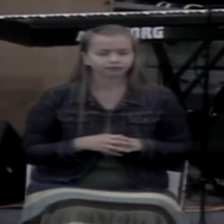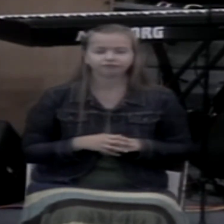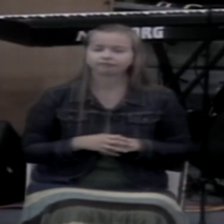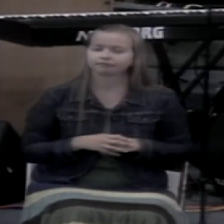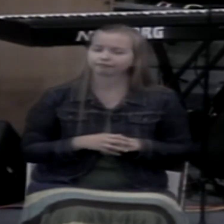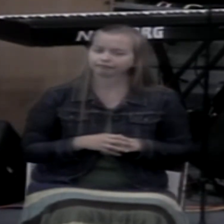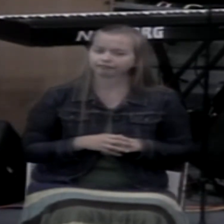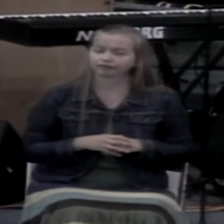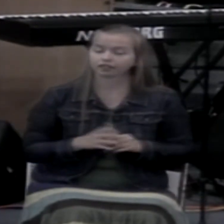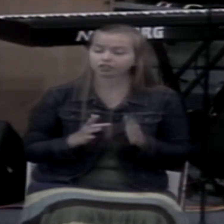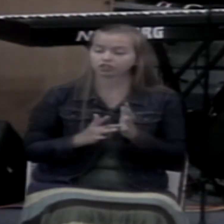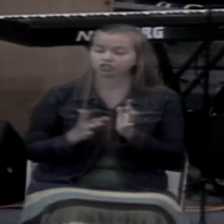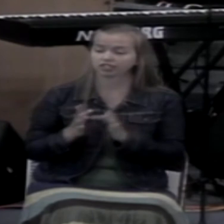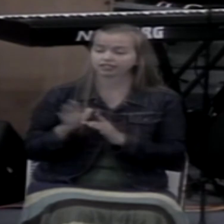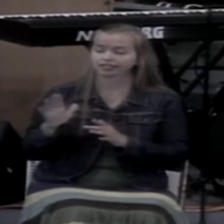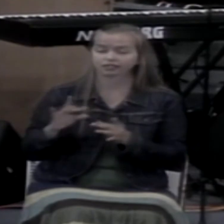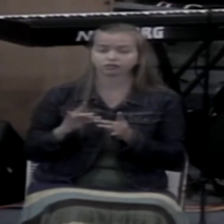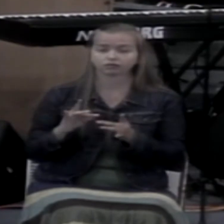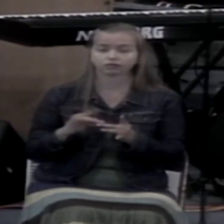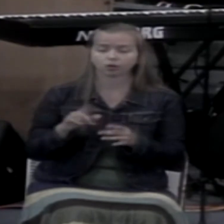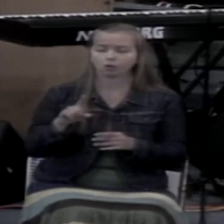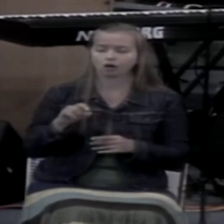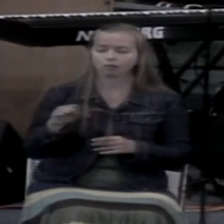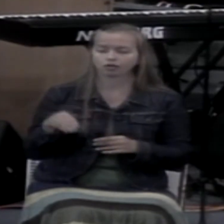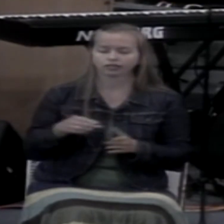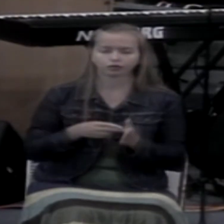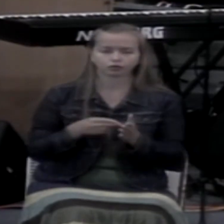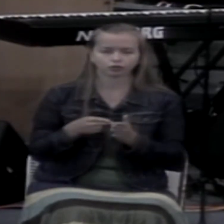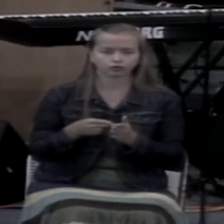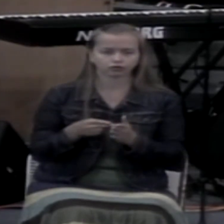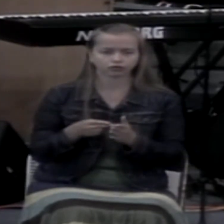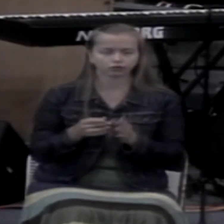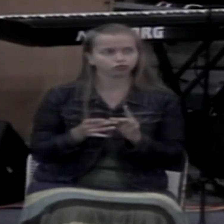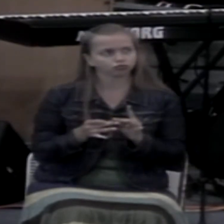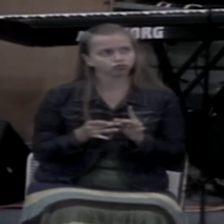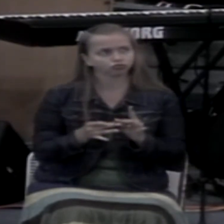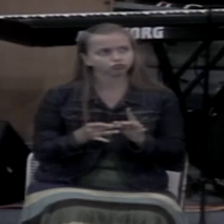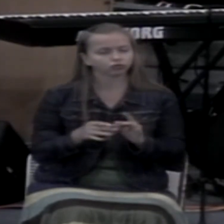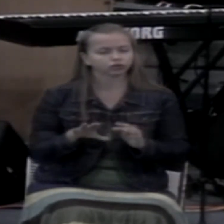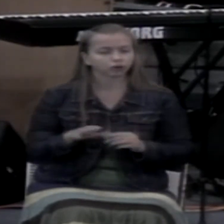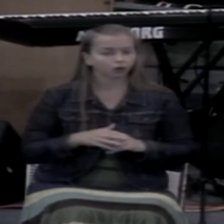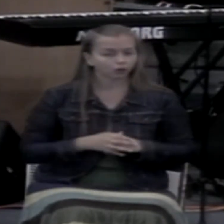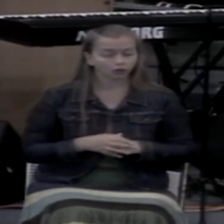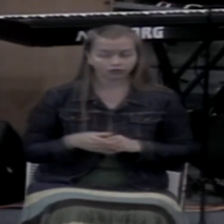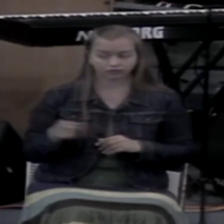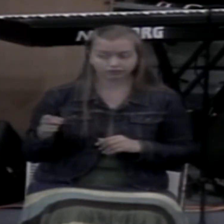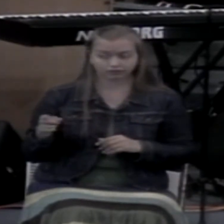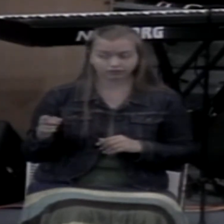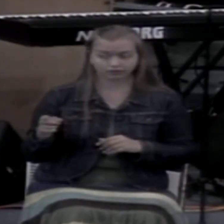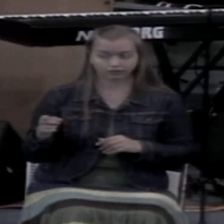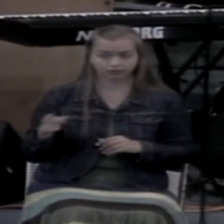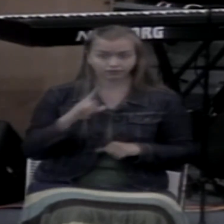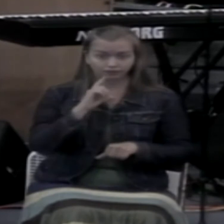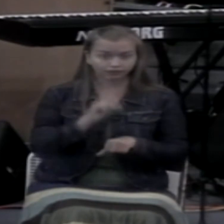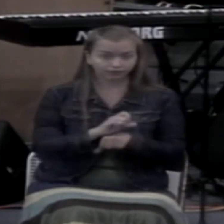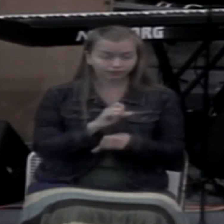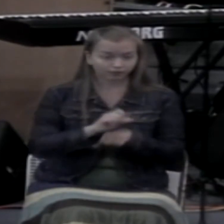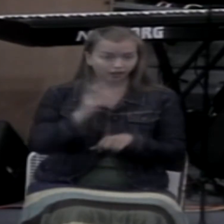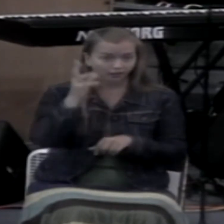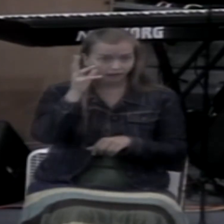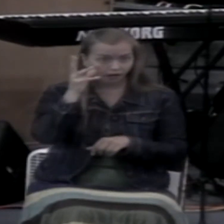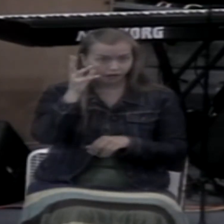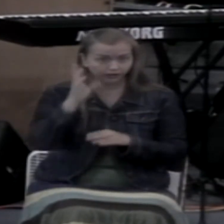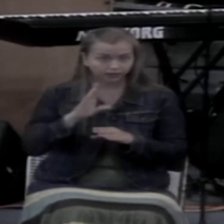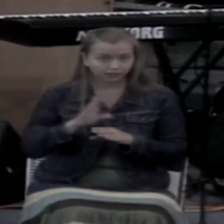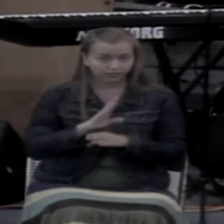He sure was. But now this is what Mary and Joseph said. Now,